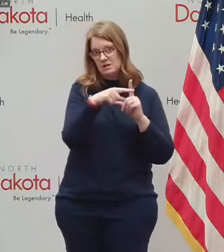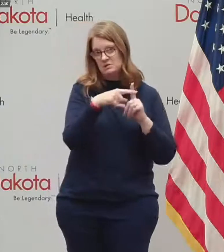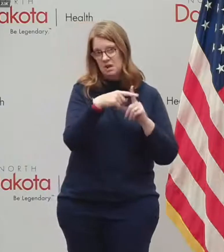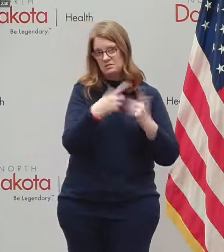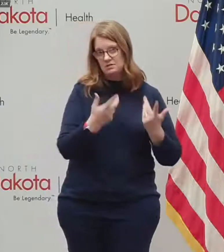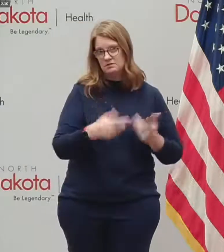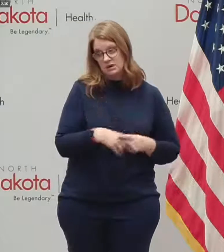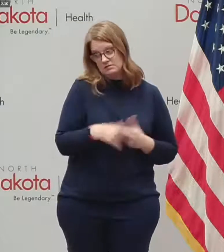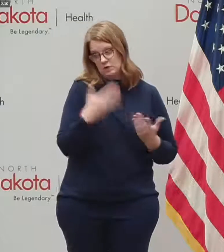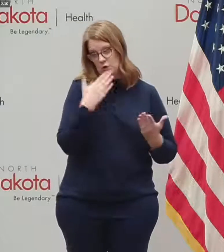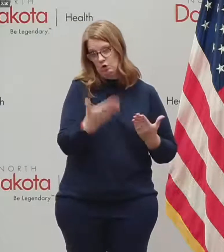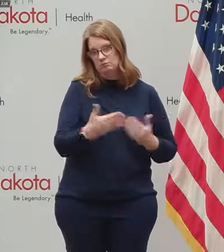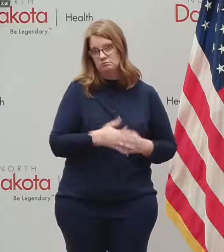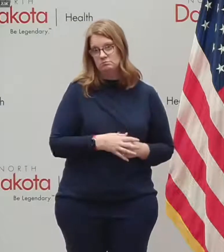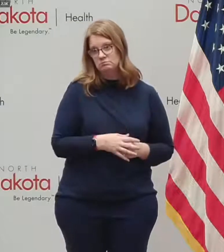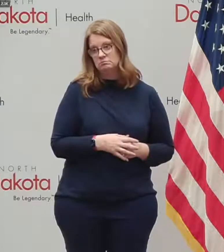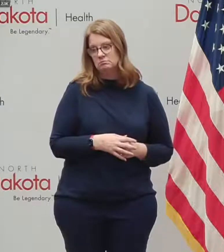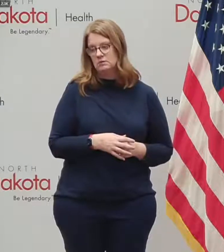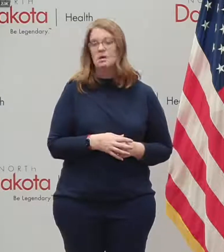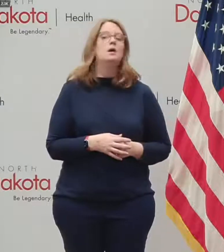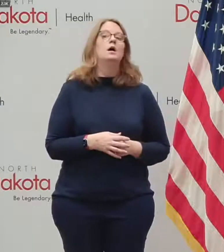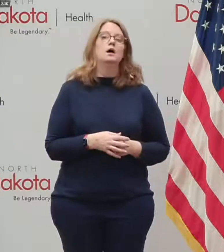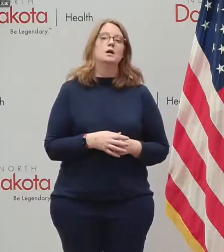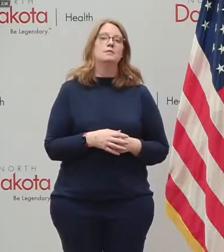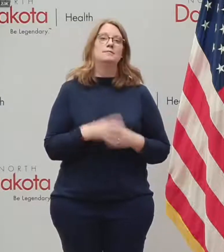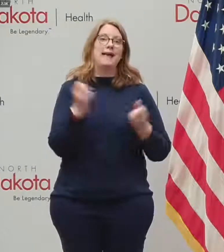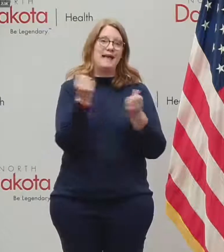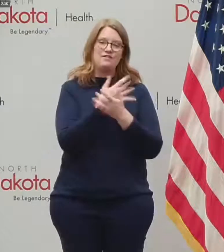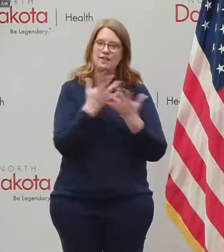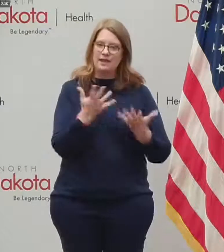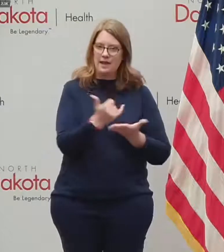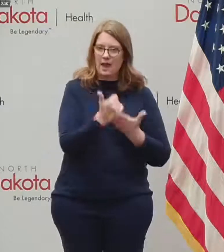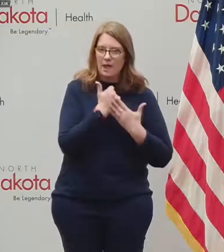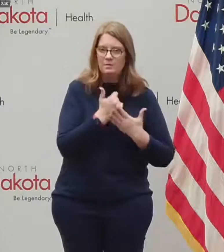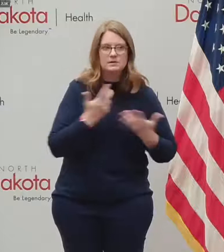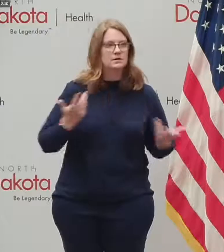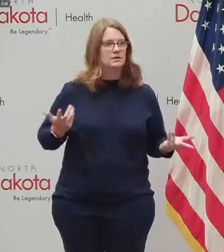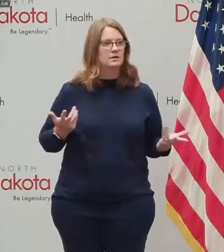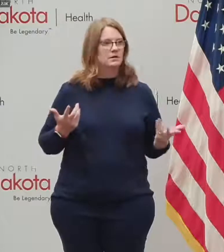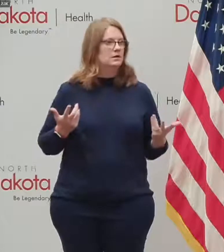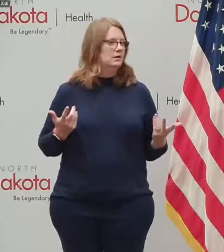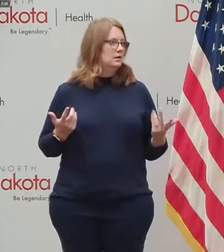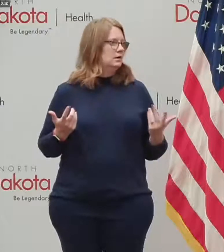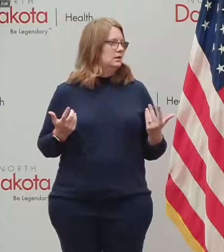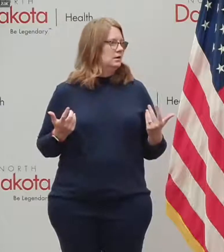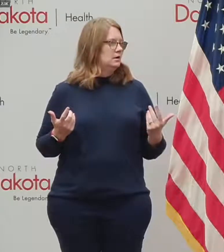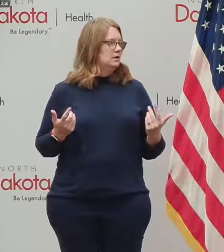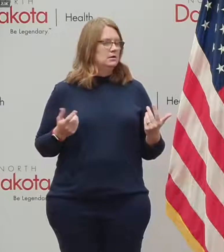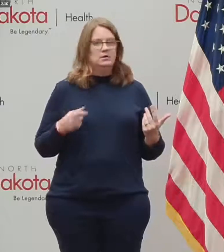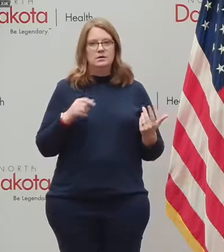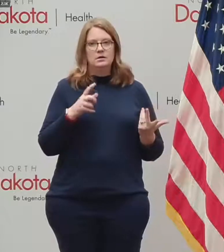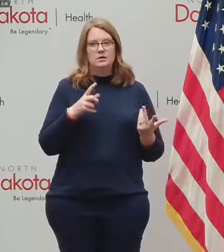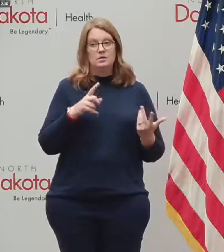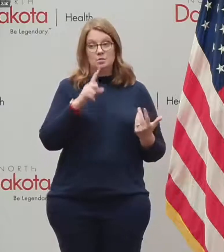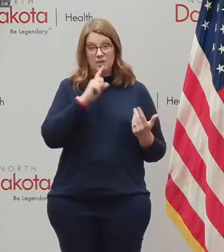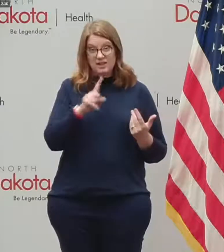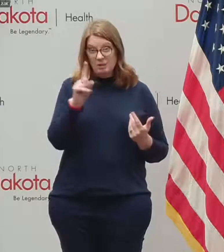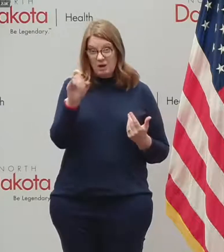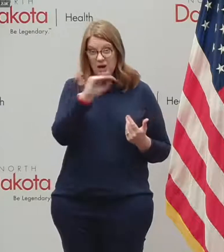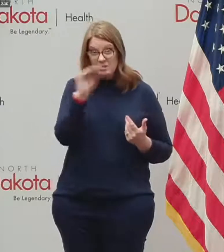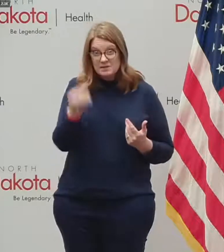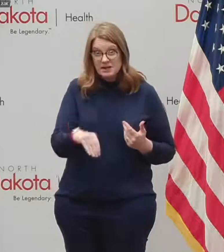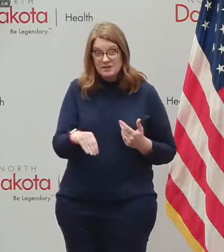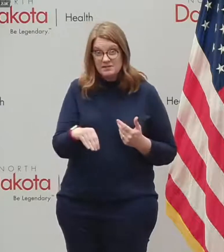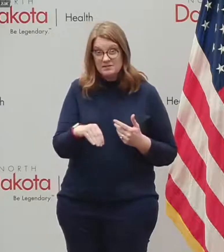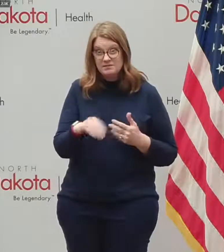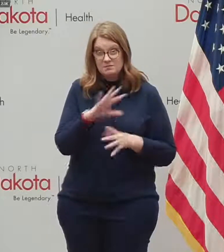is incremental all helps. It's like we don't have to get to 100% participation to start making